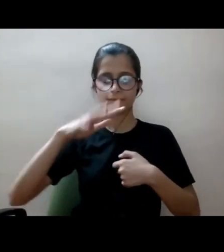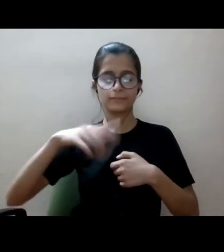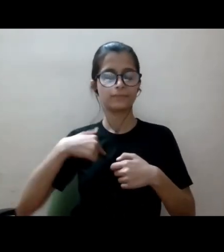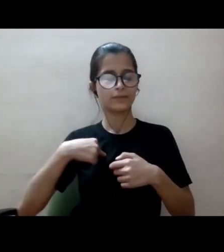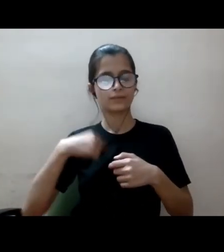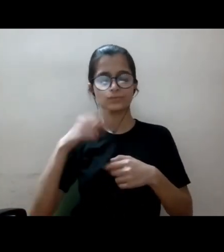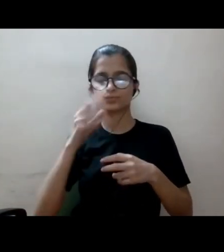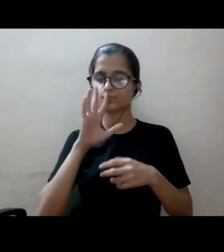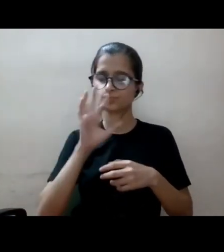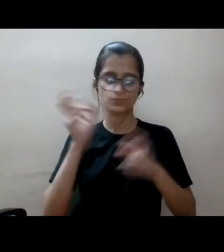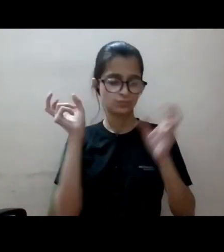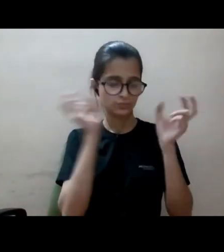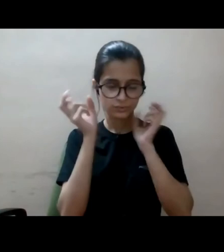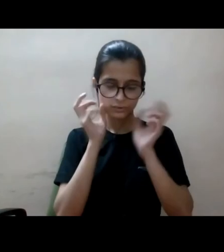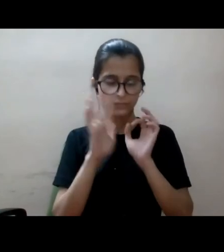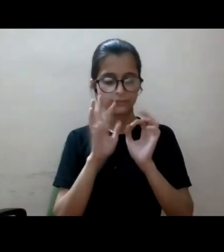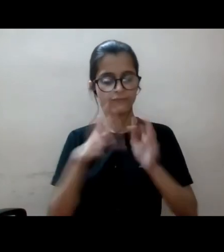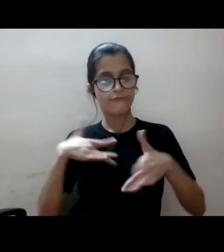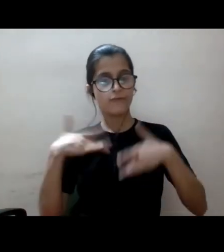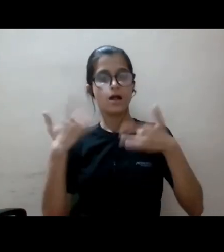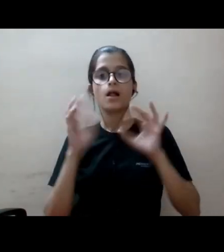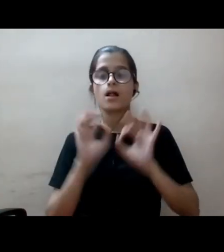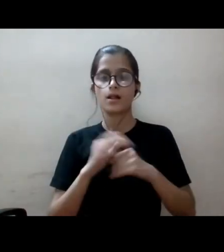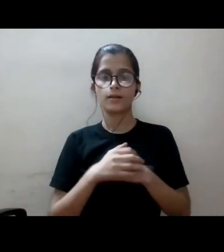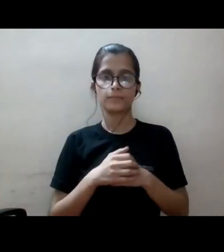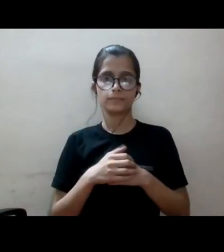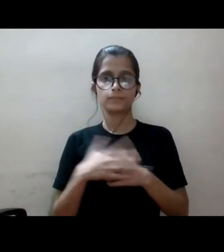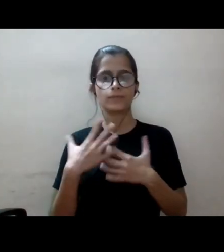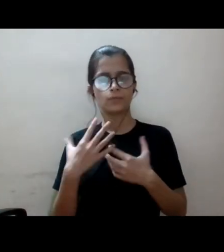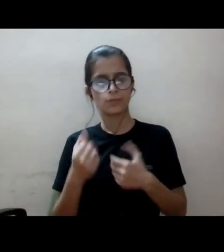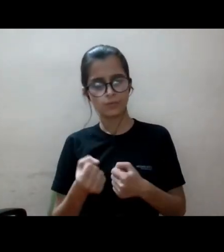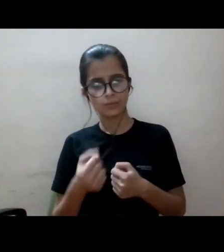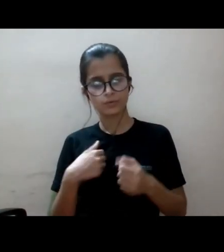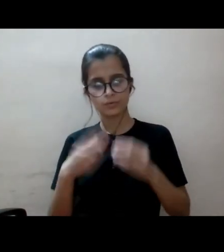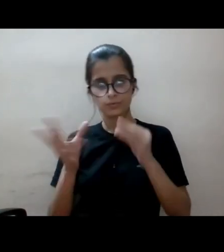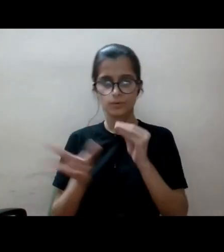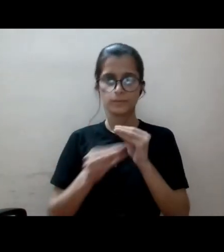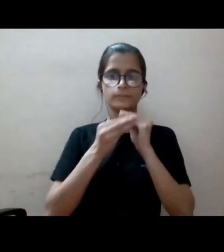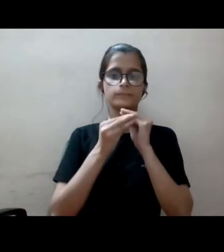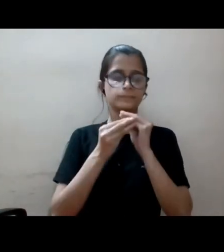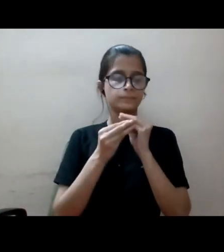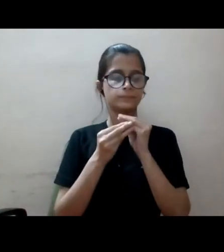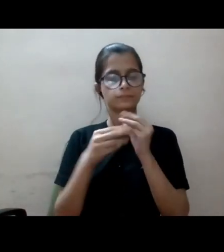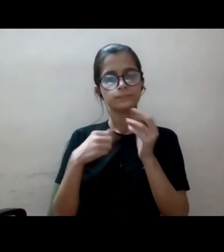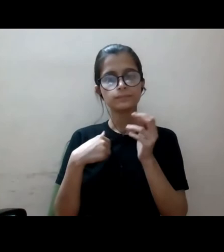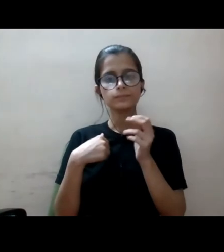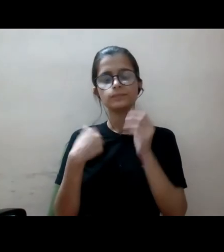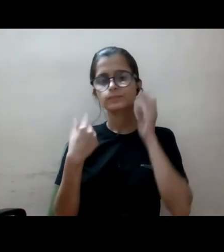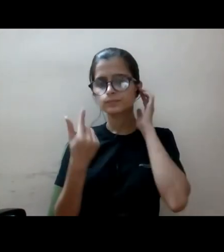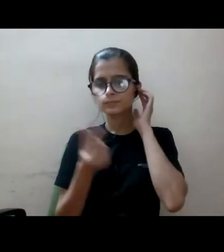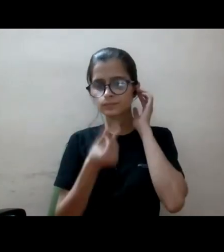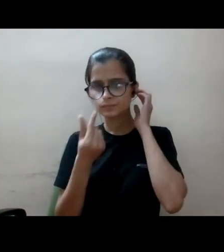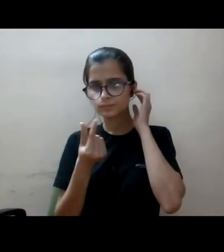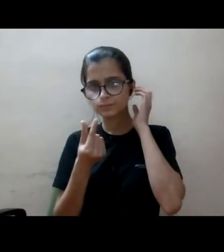to listen to you. And I want to address something. I used to write not